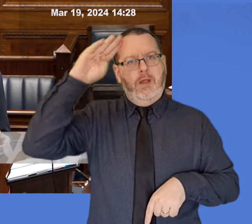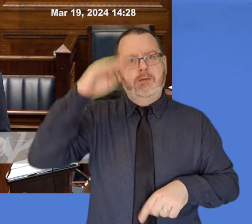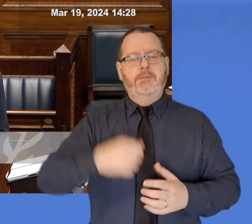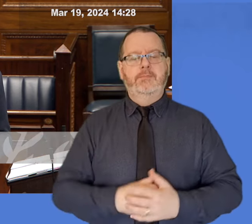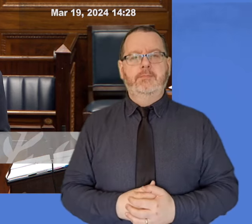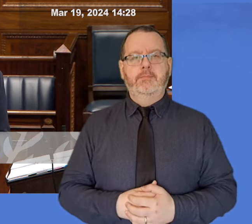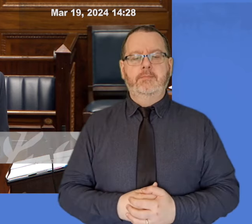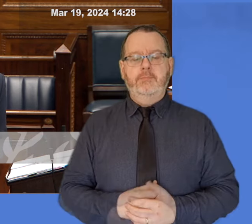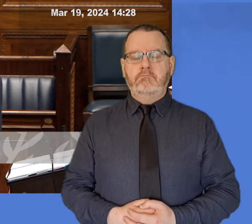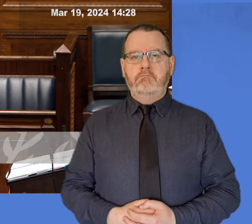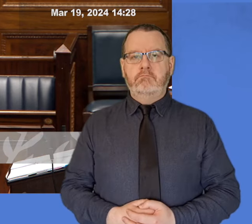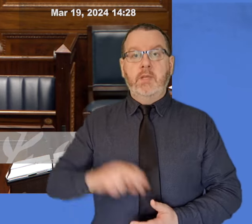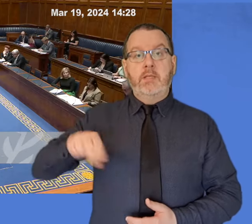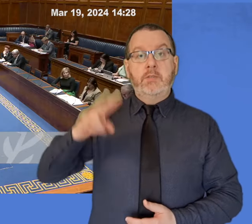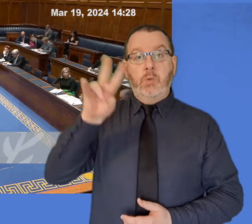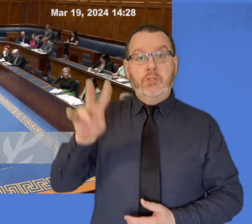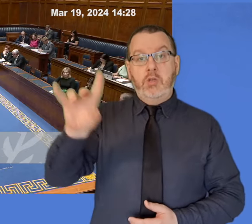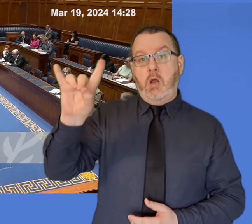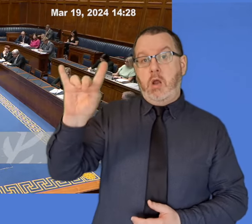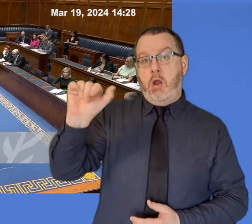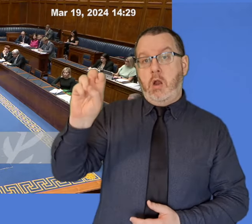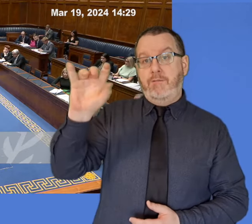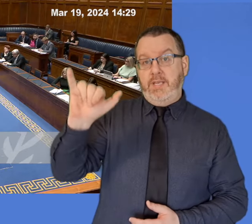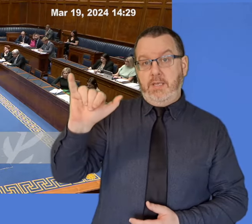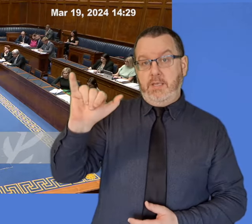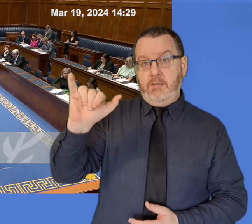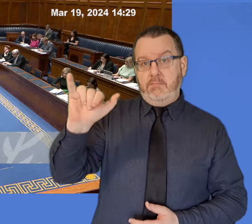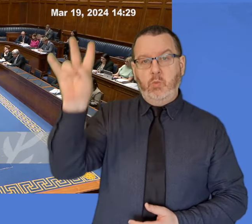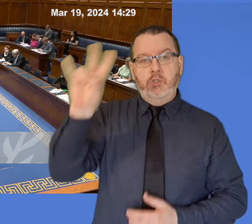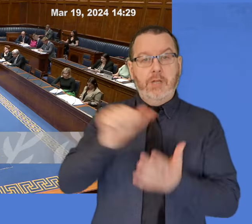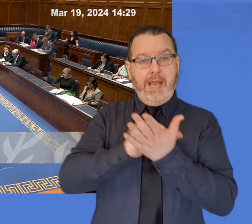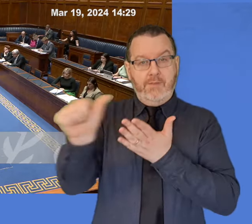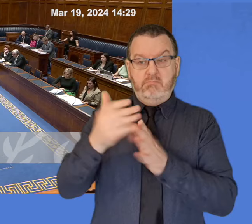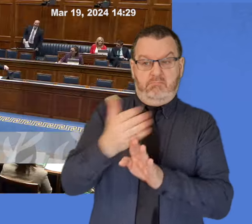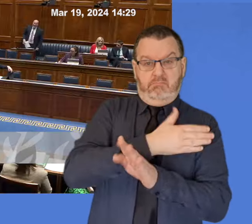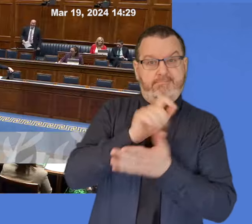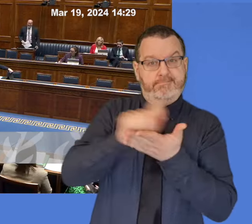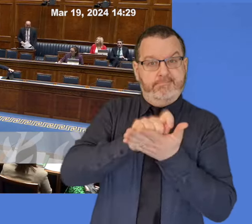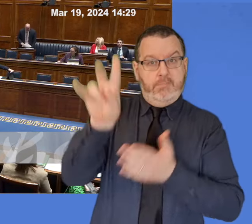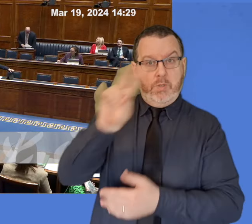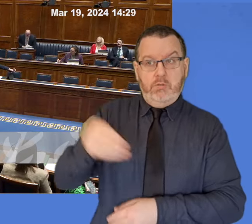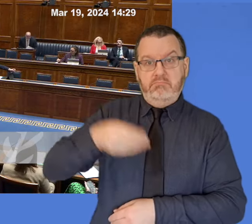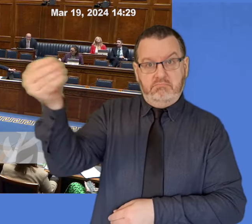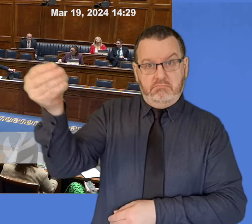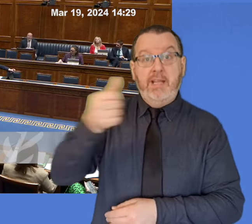the particular needs of here. All right, Harvey. You, Mr. Speaker, question 11.